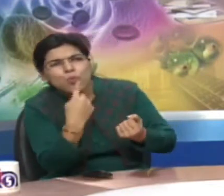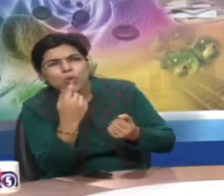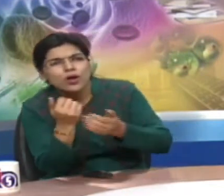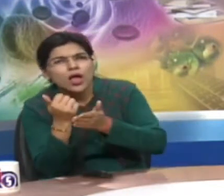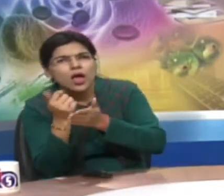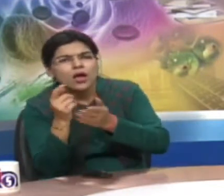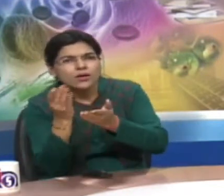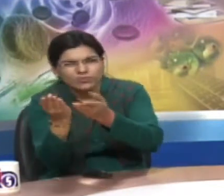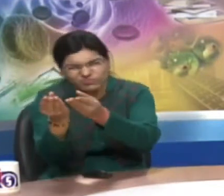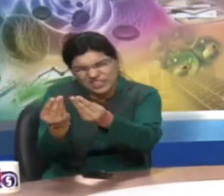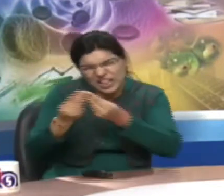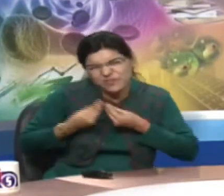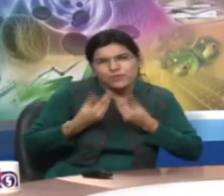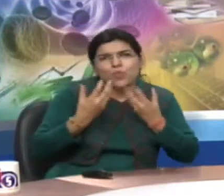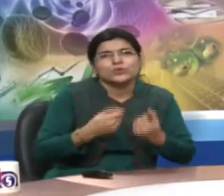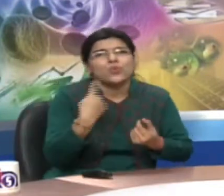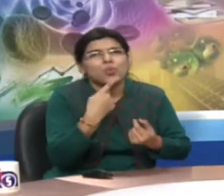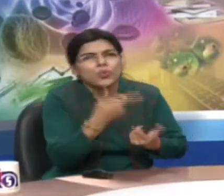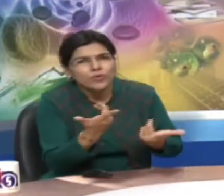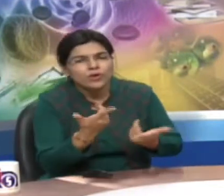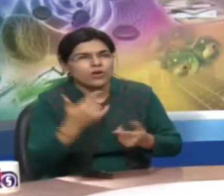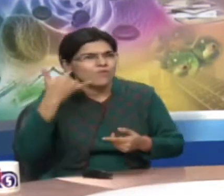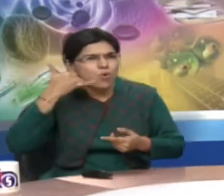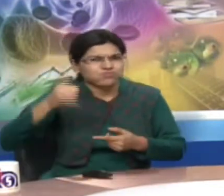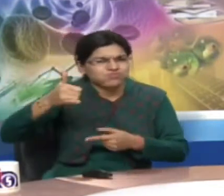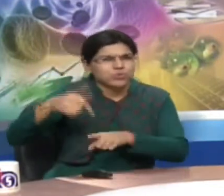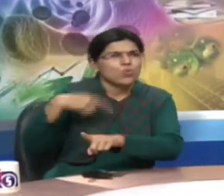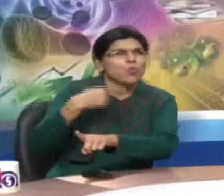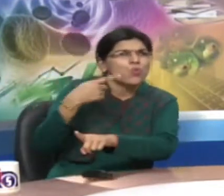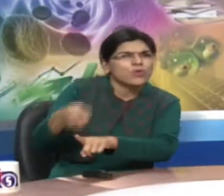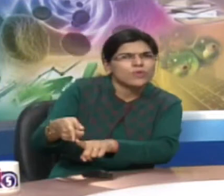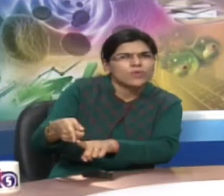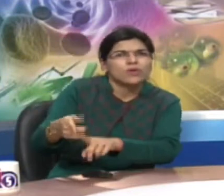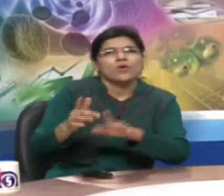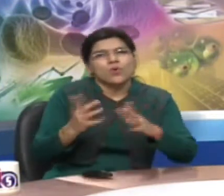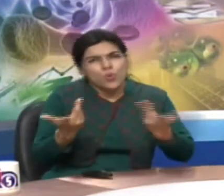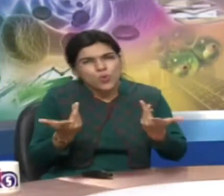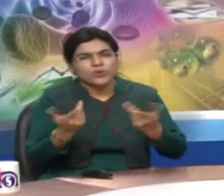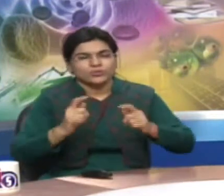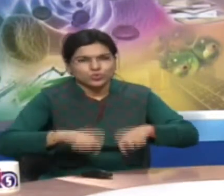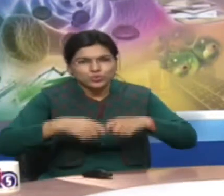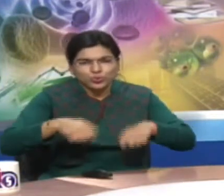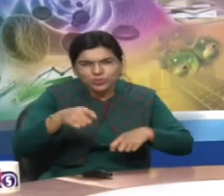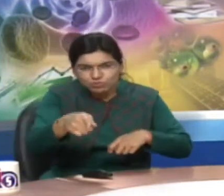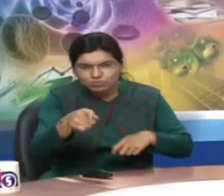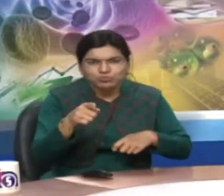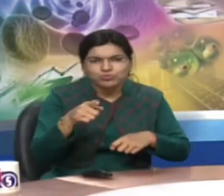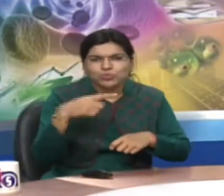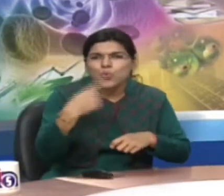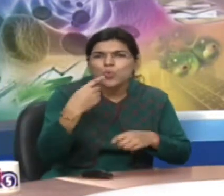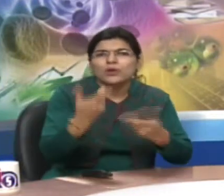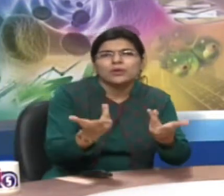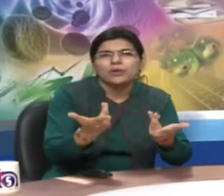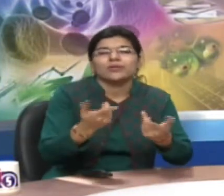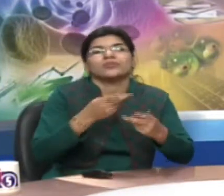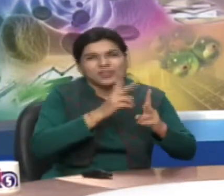Whose cell phone is ringing? Who wants these? Whose shoes are these? These are different examples.